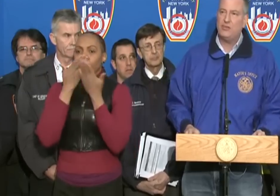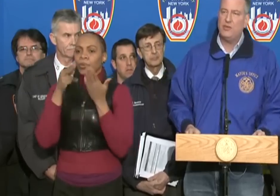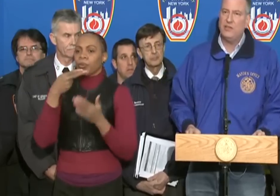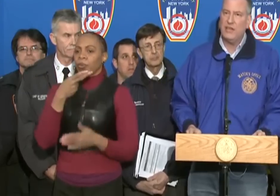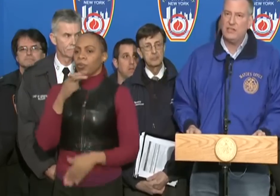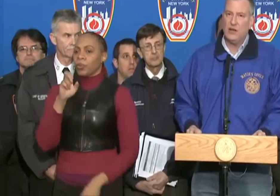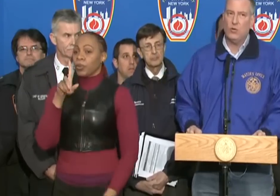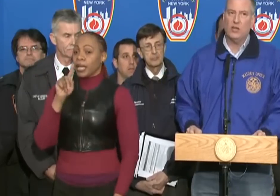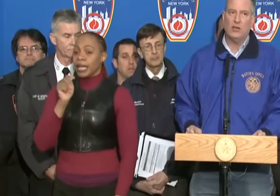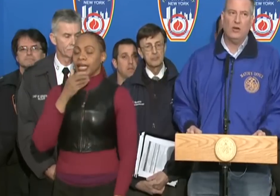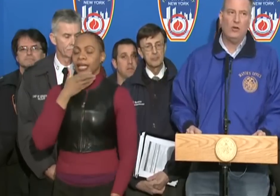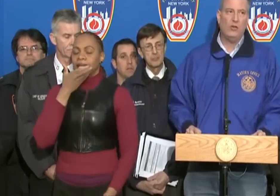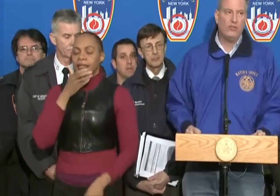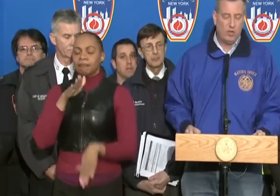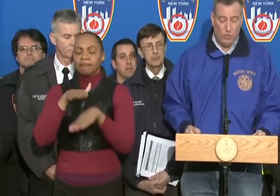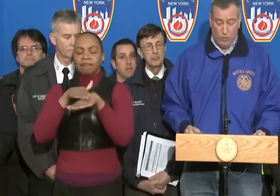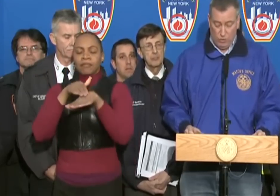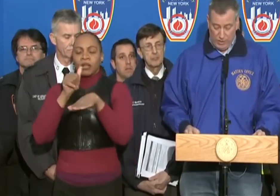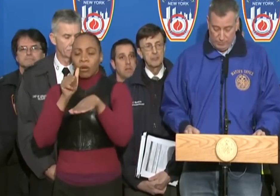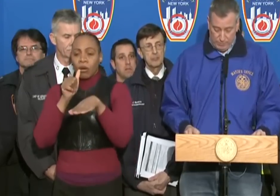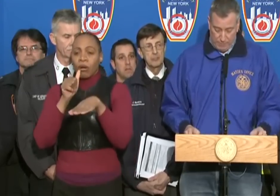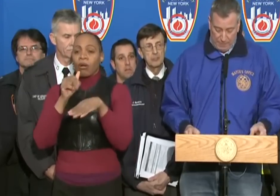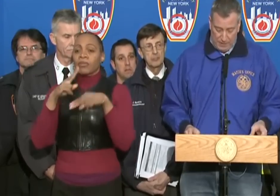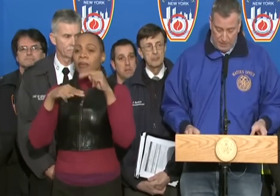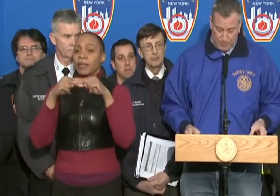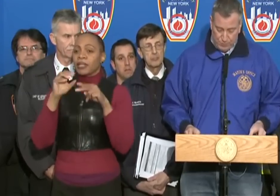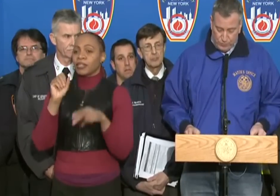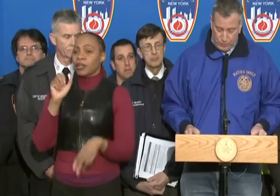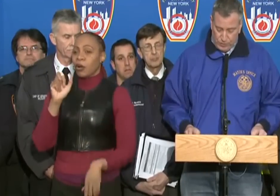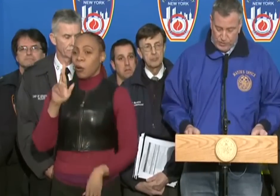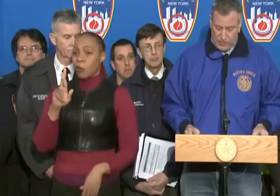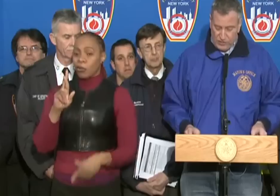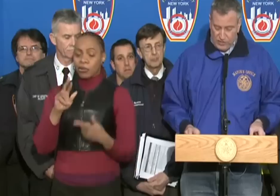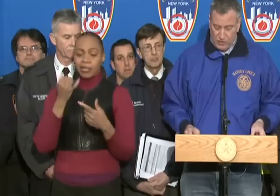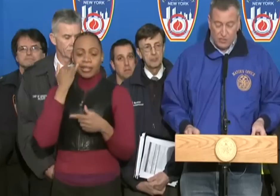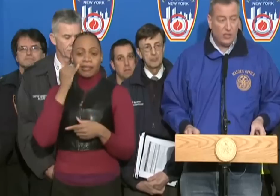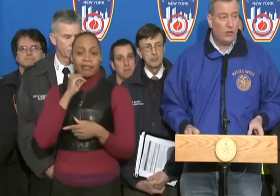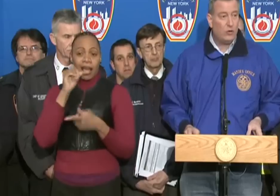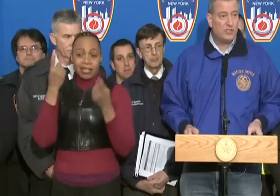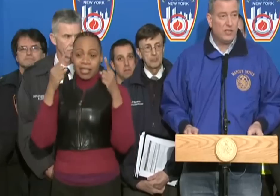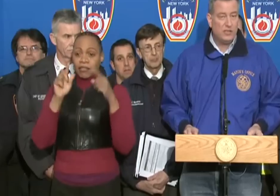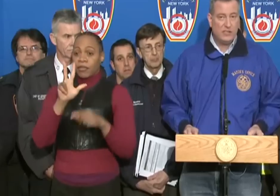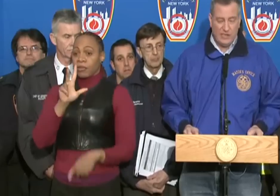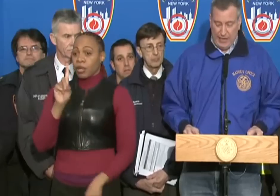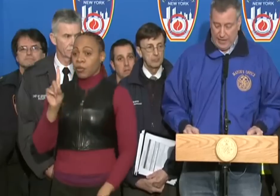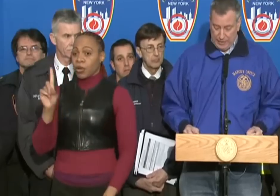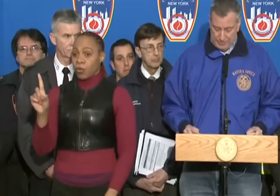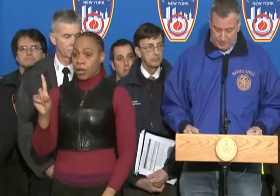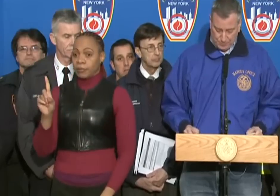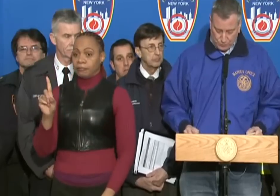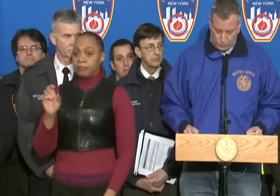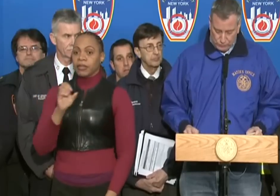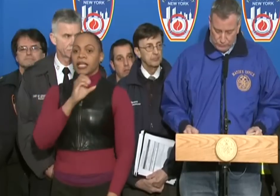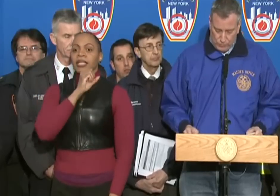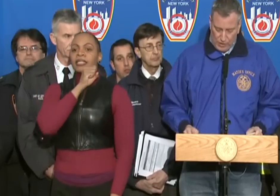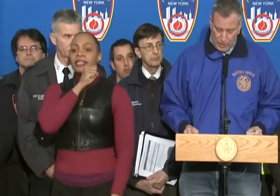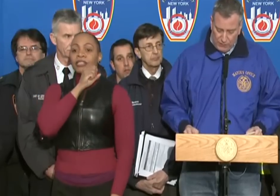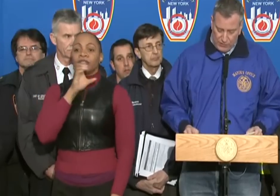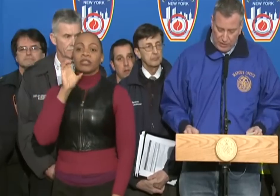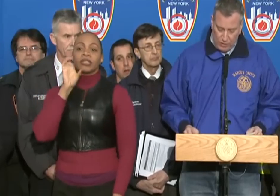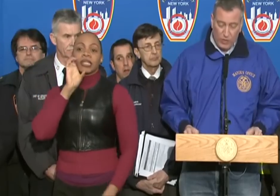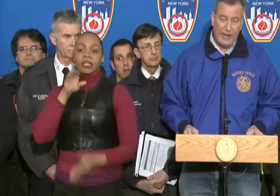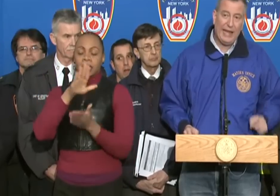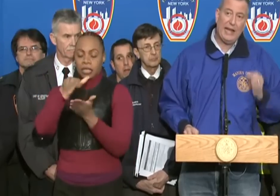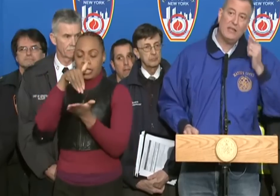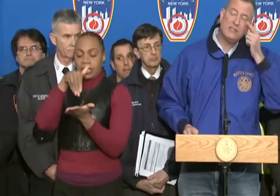or management. If that's not working, call 311. Senior centers closed today.